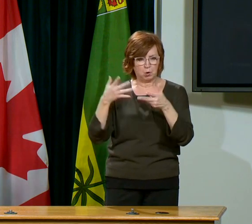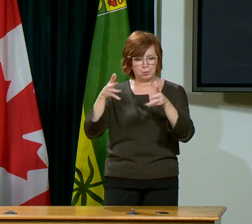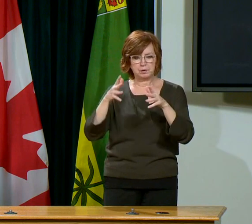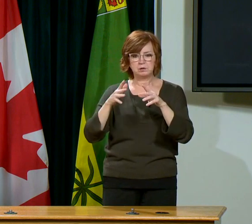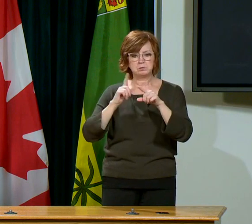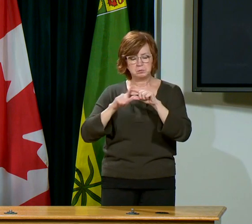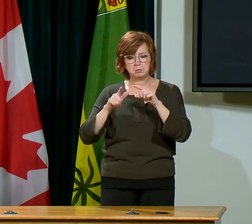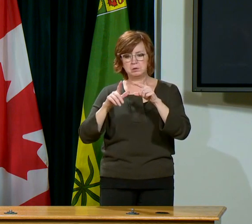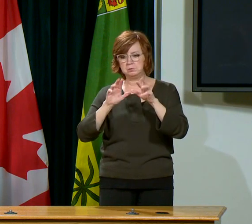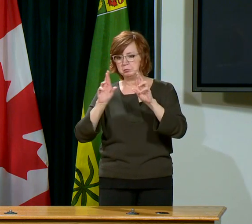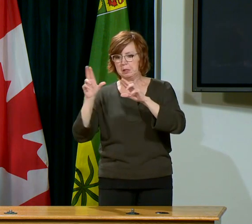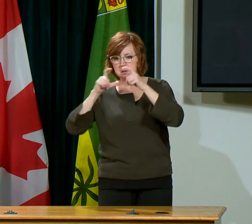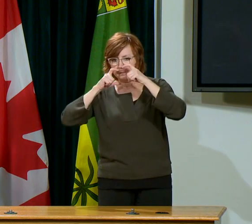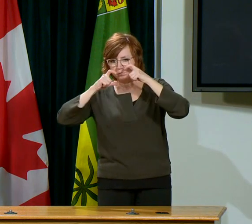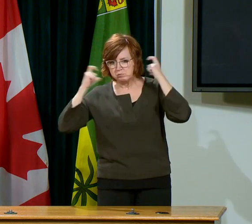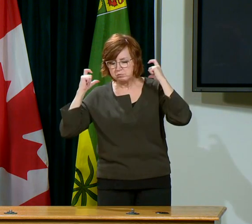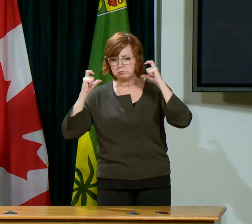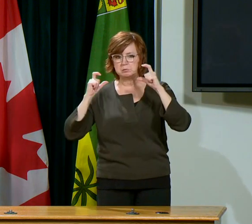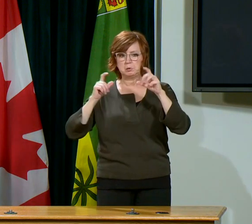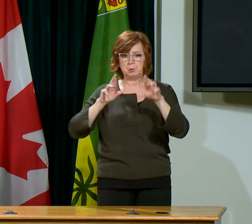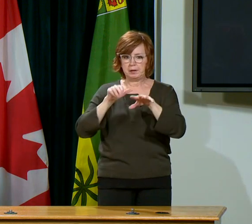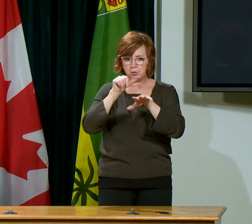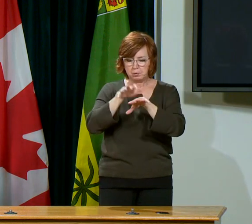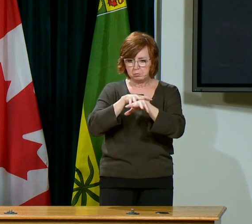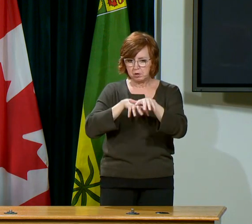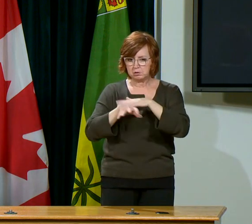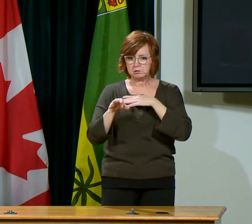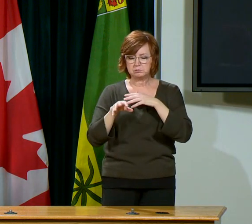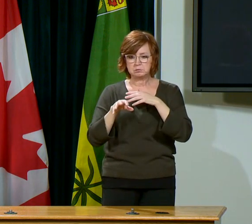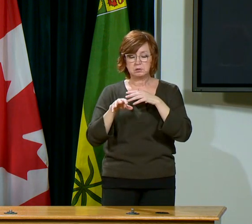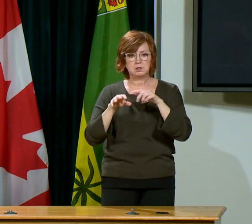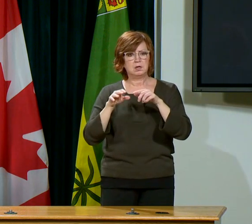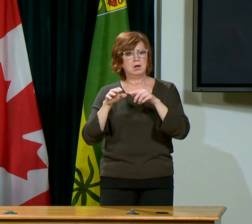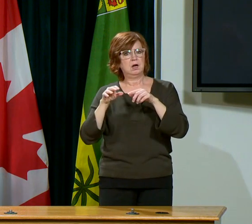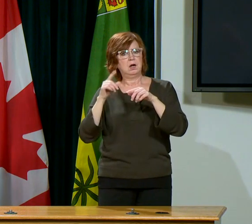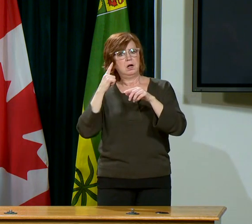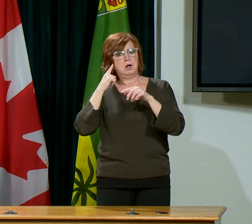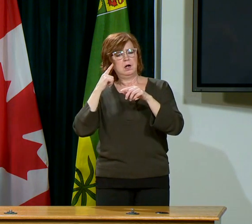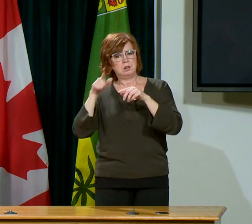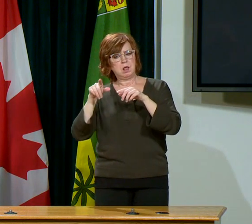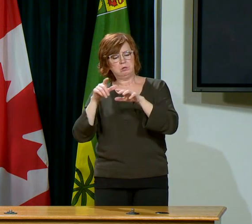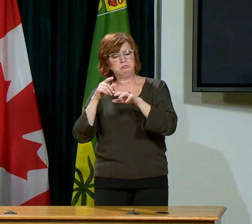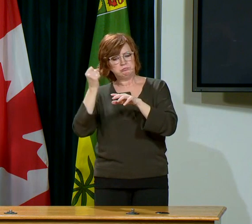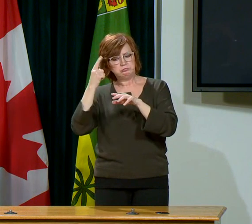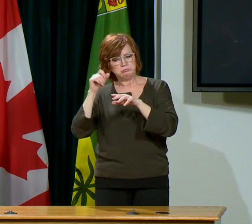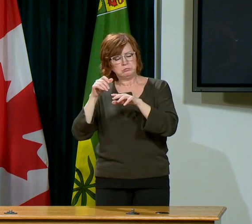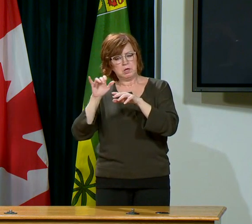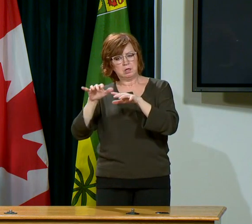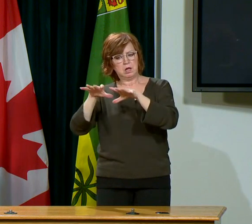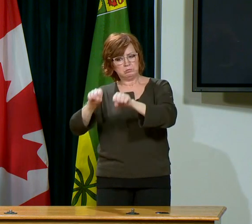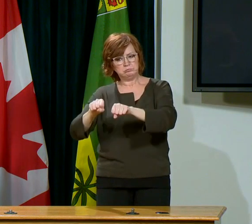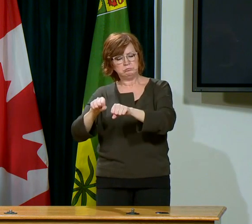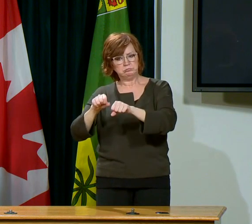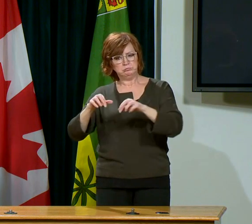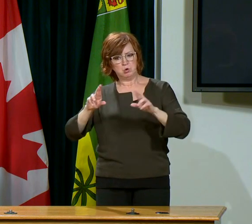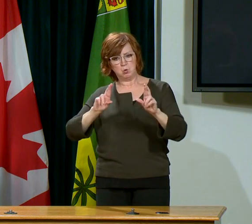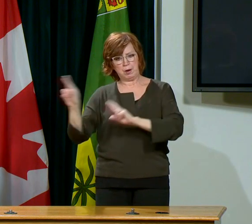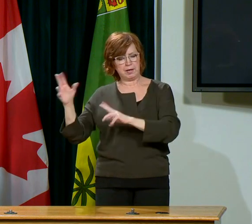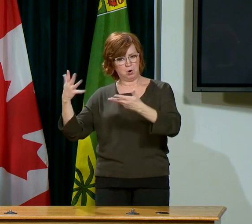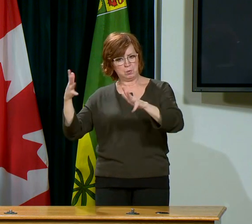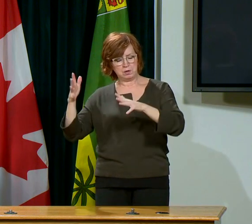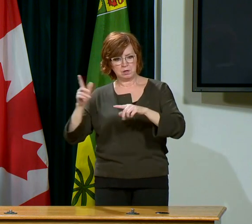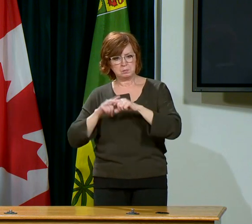procedures to places like for example, care homes for people with intellectual disabilities, or even homeless shelters, other vulnerable populations